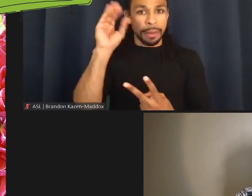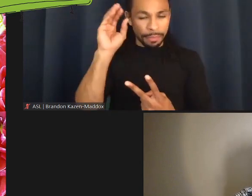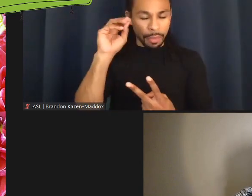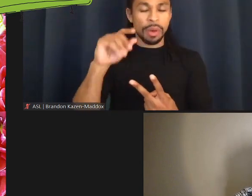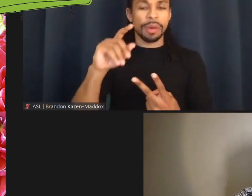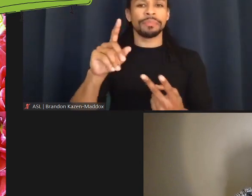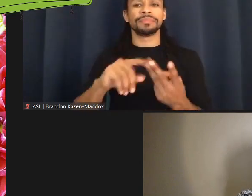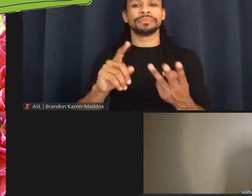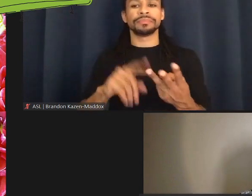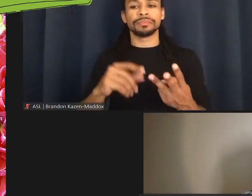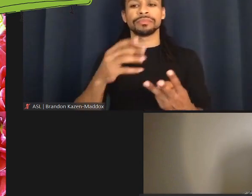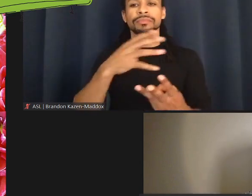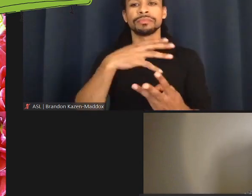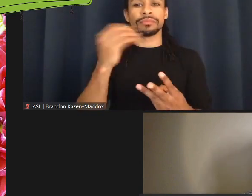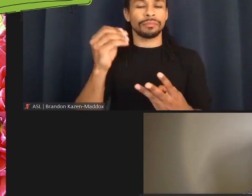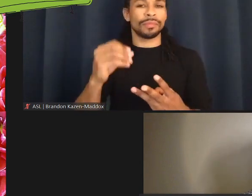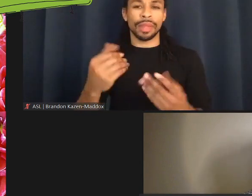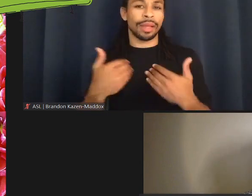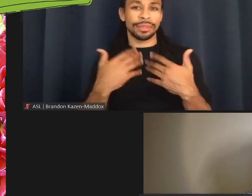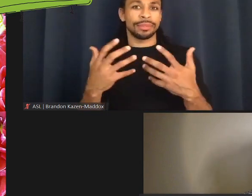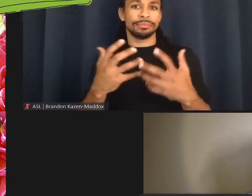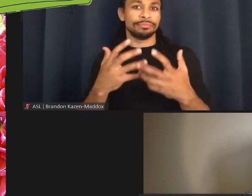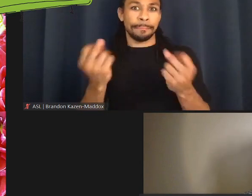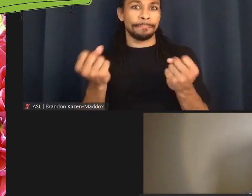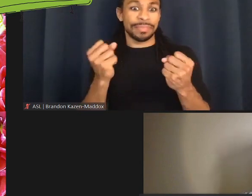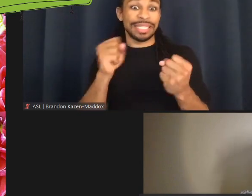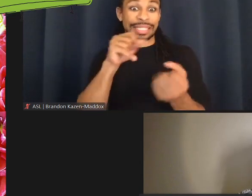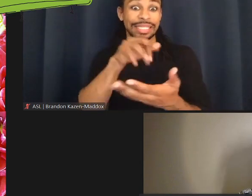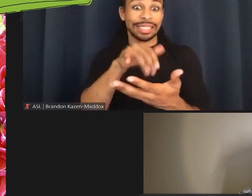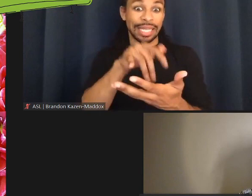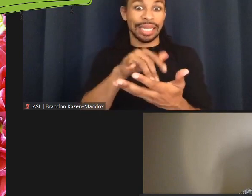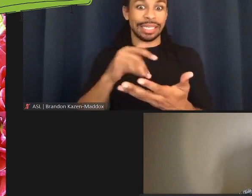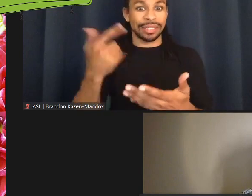studies. Please give it up to Eddie.